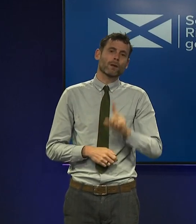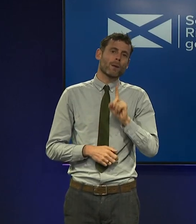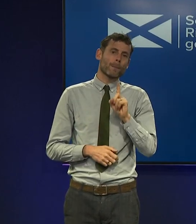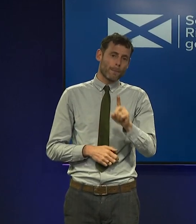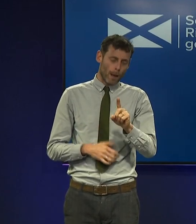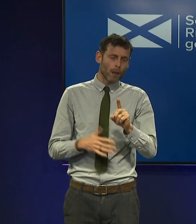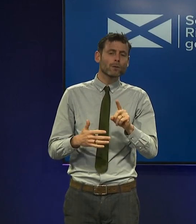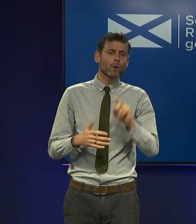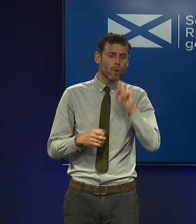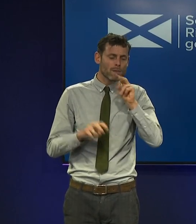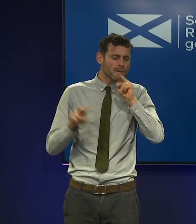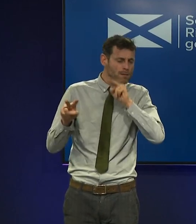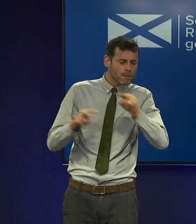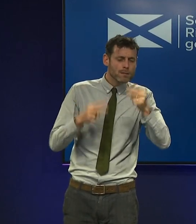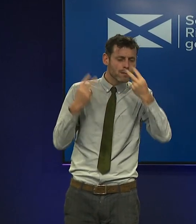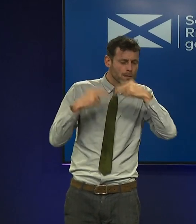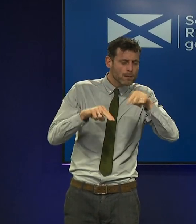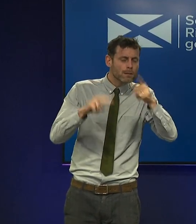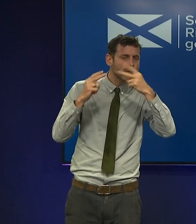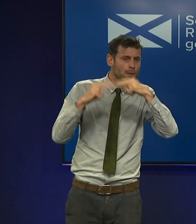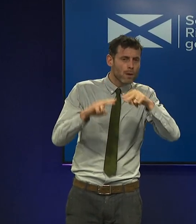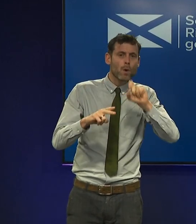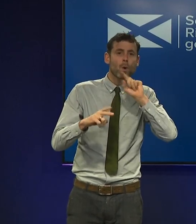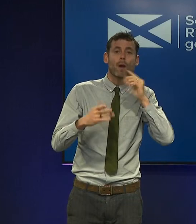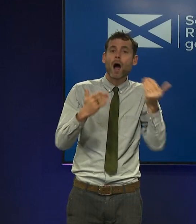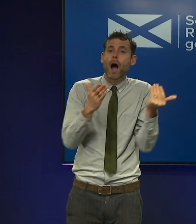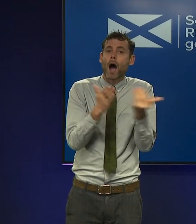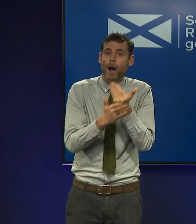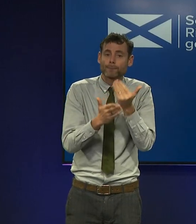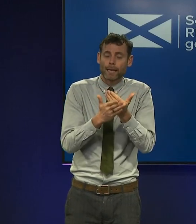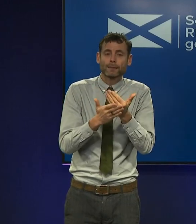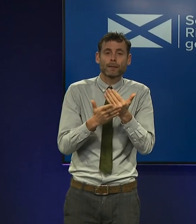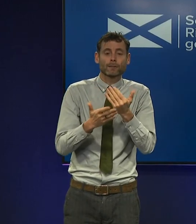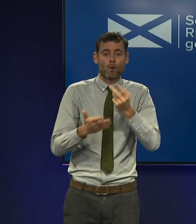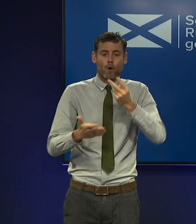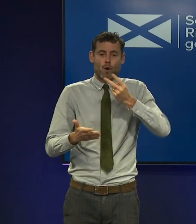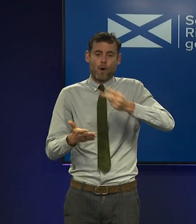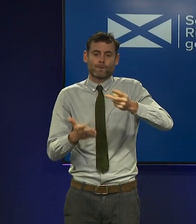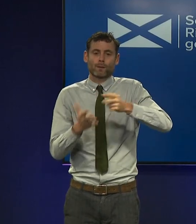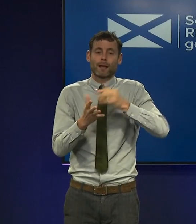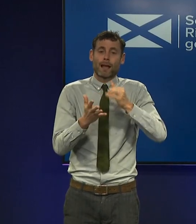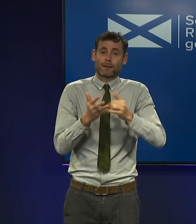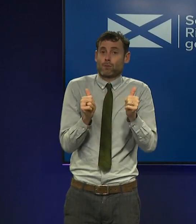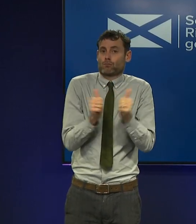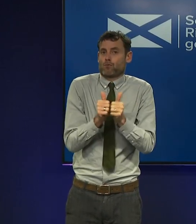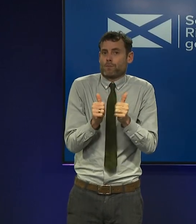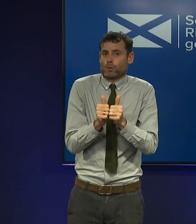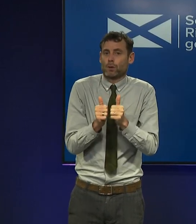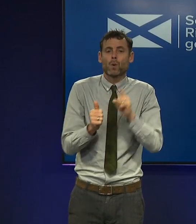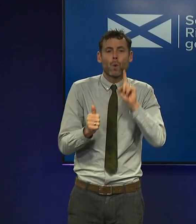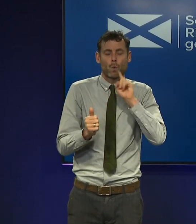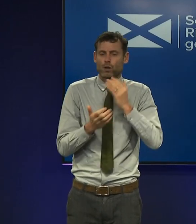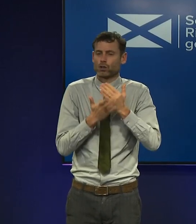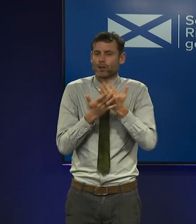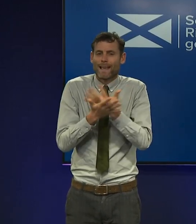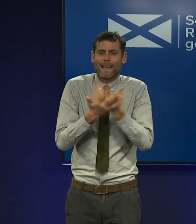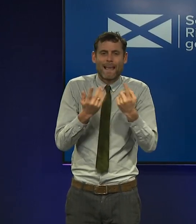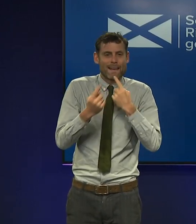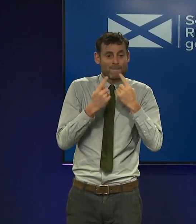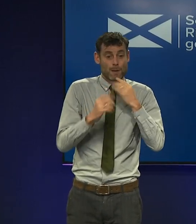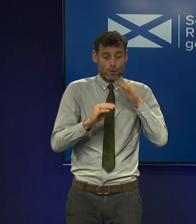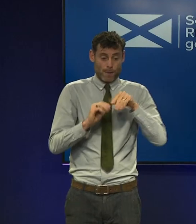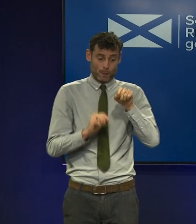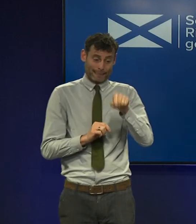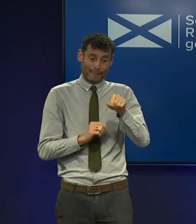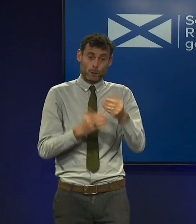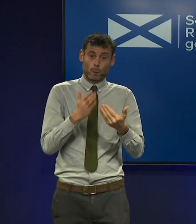over the days to come, we will keep you updated as often as appropriate. We will share what information we have about this new variant,